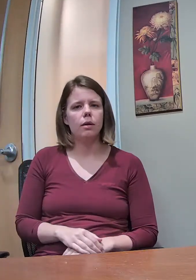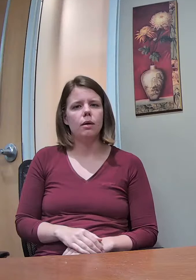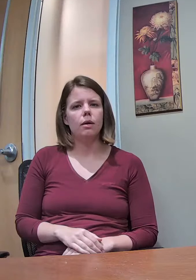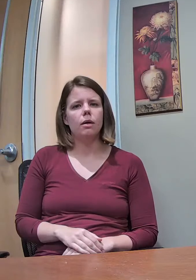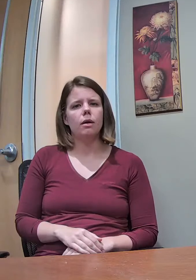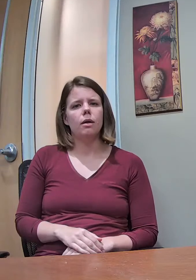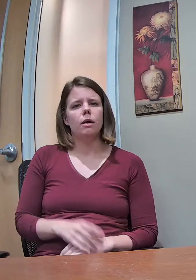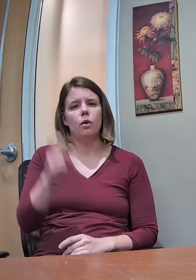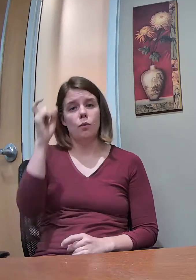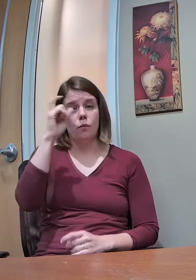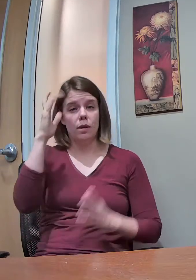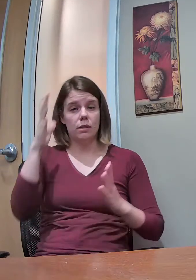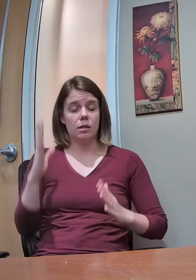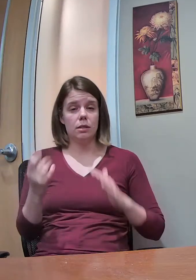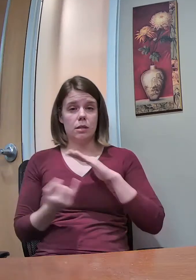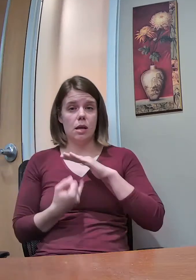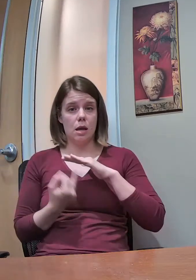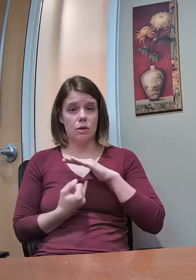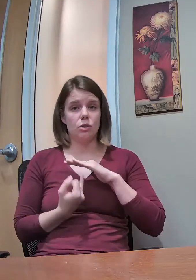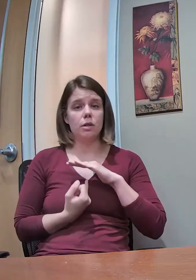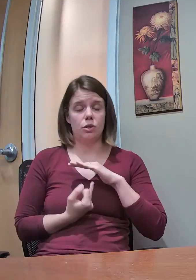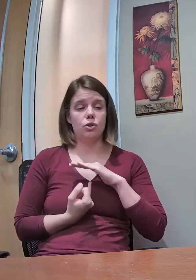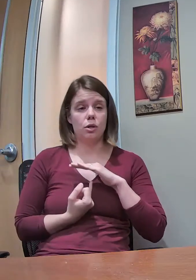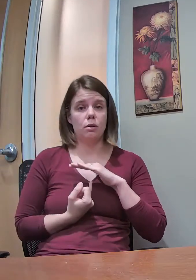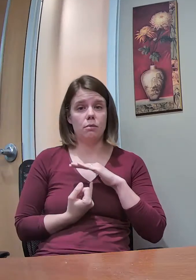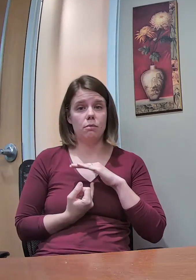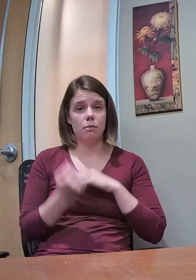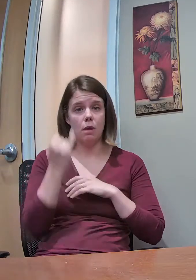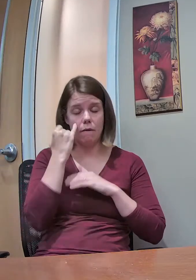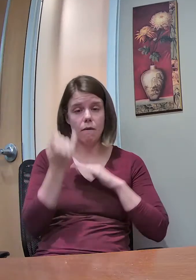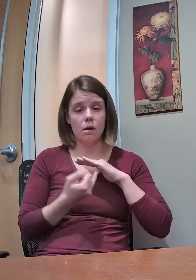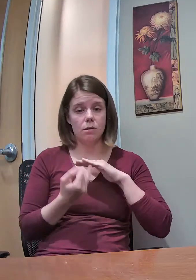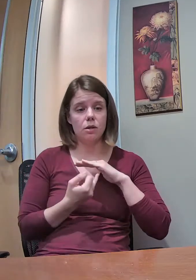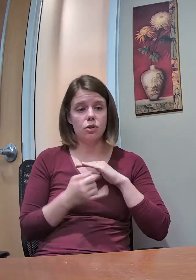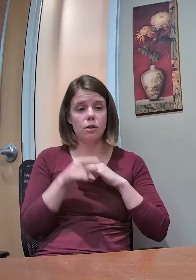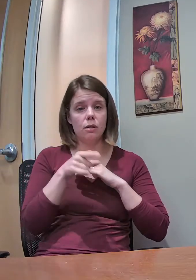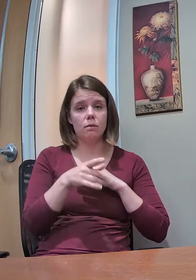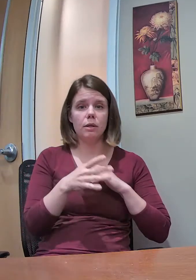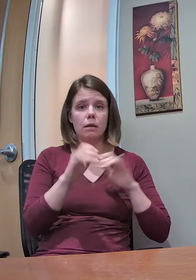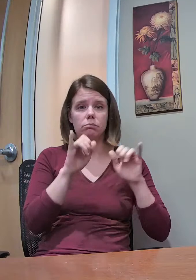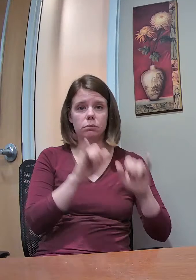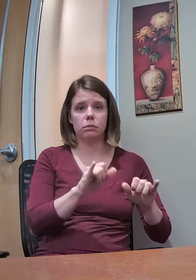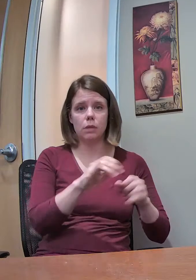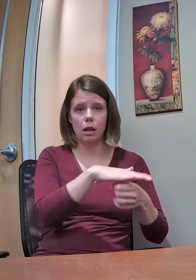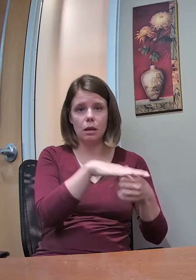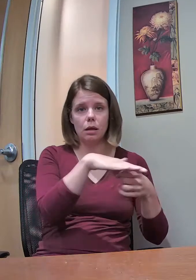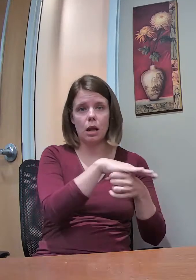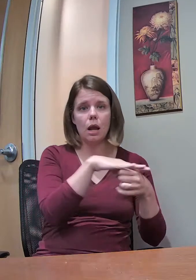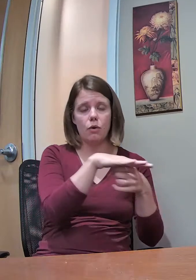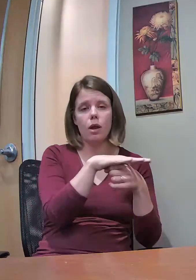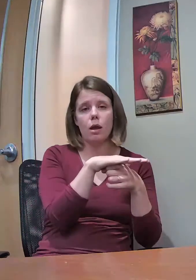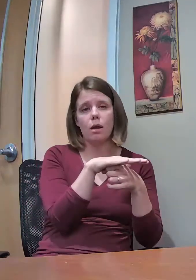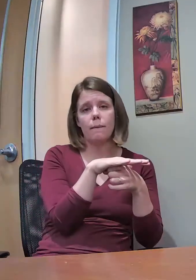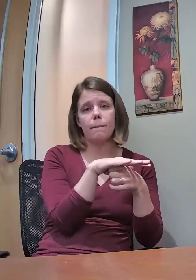in isolation or droplet precaution or reside in an area that has an outbreak